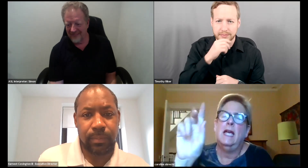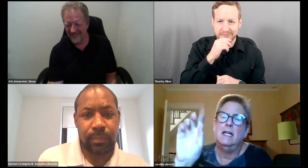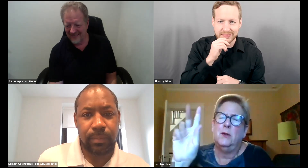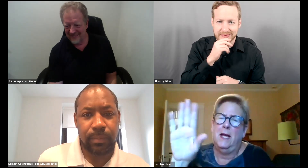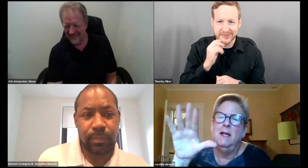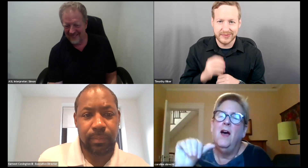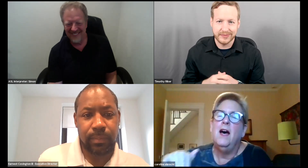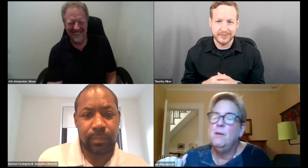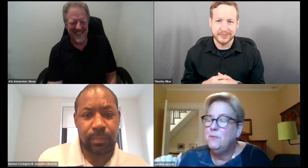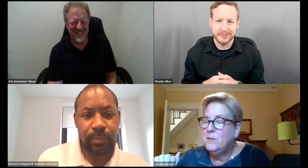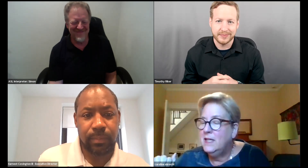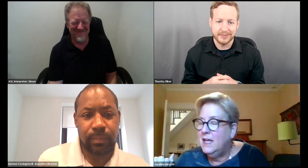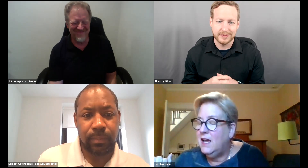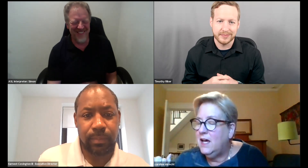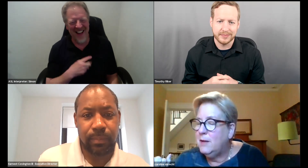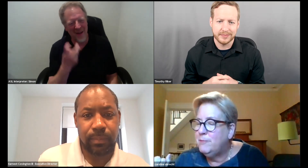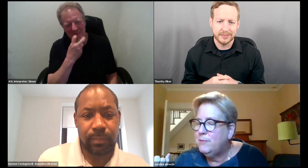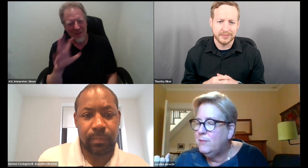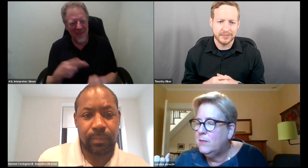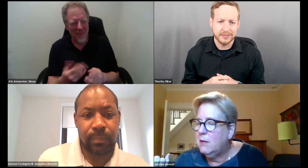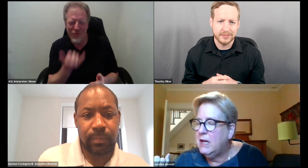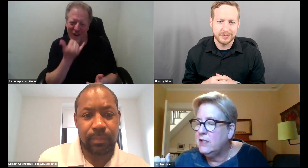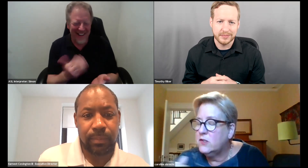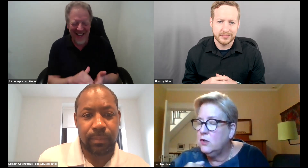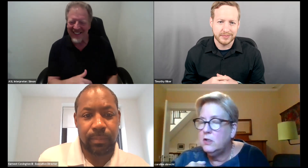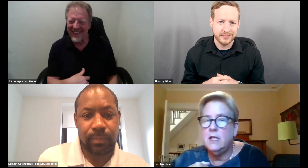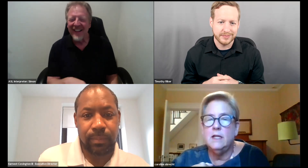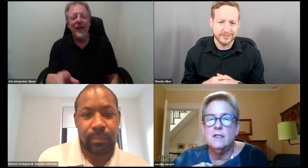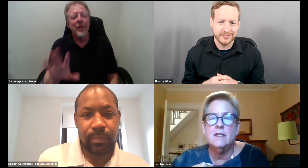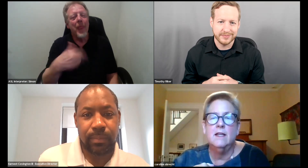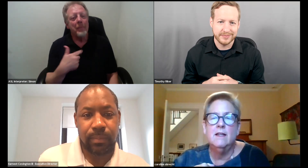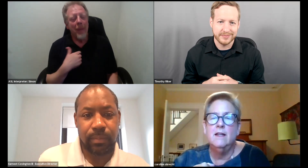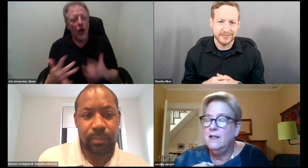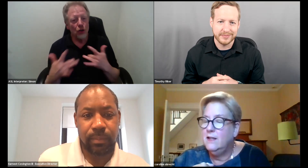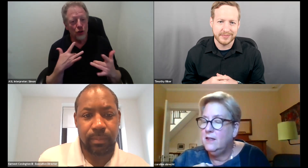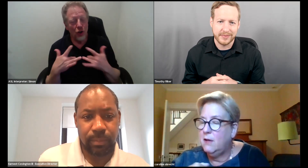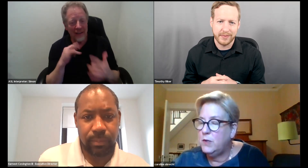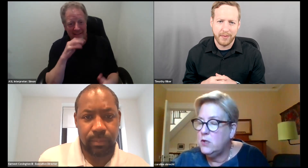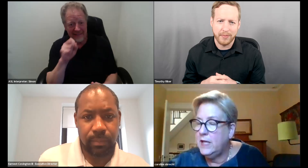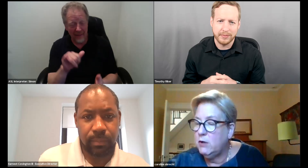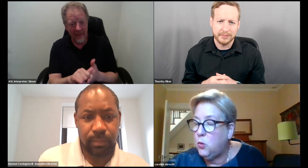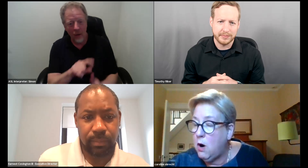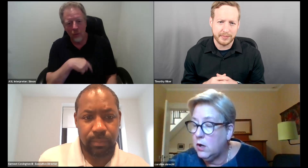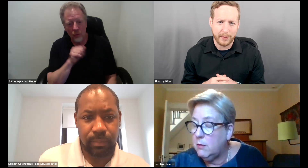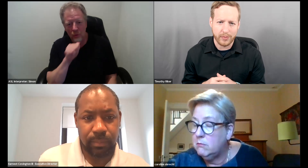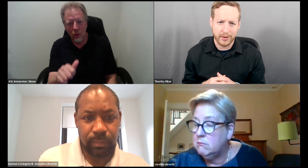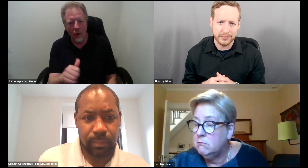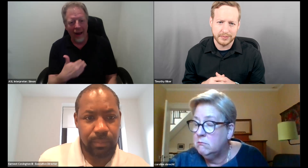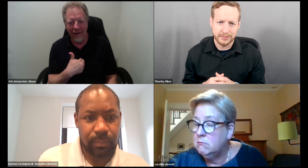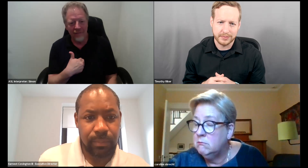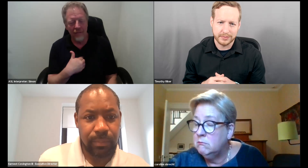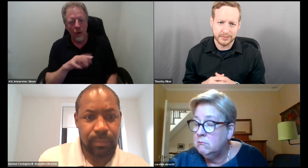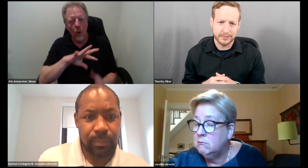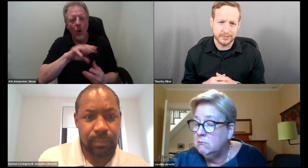It's okay. It's okay. My concern is that we don't have a quorum